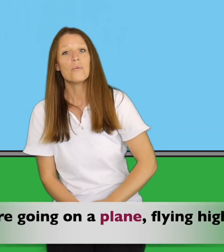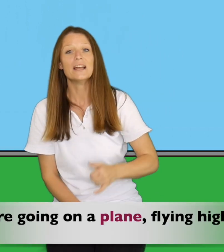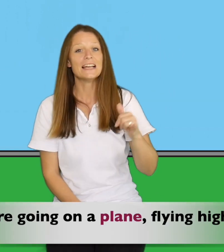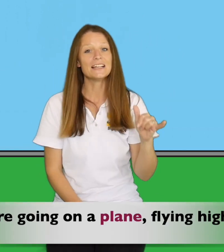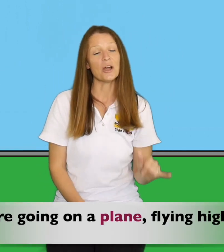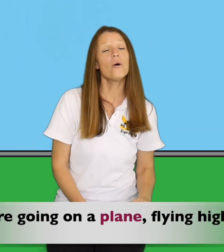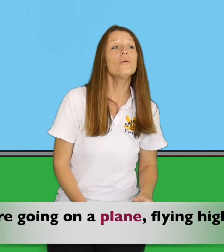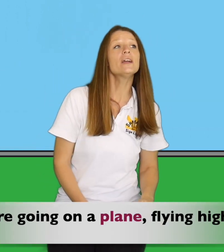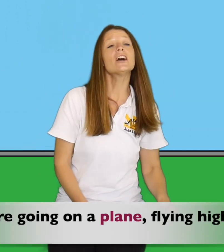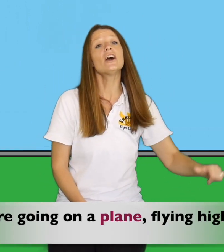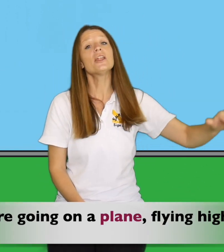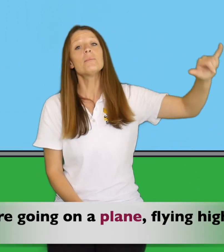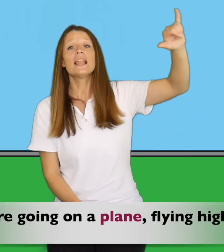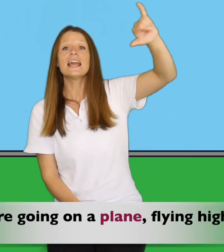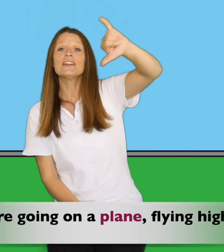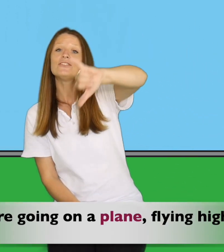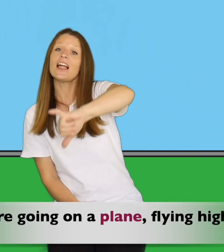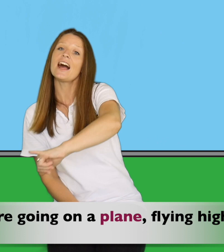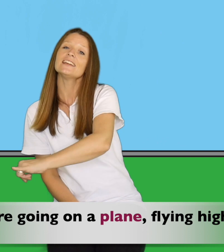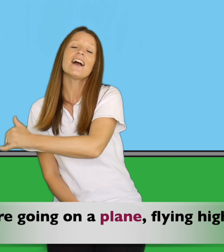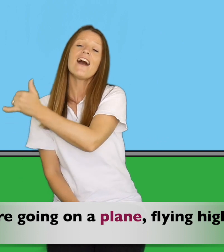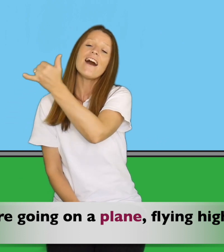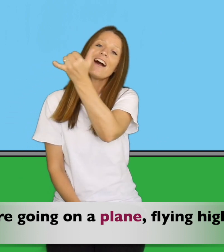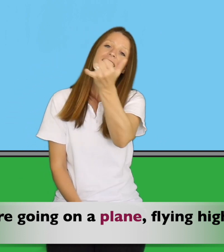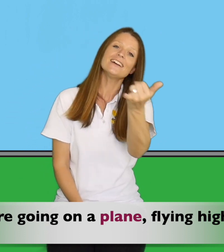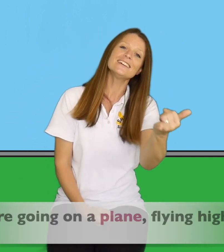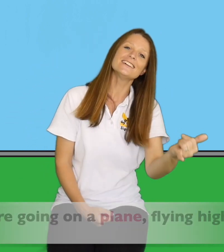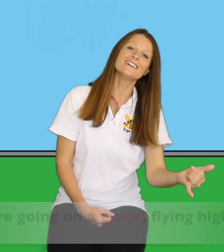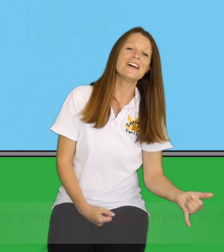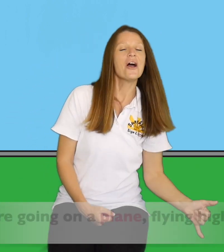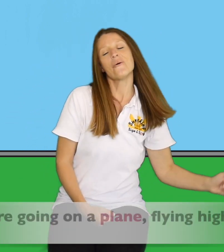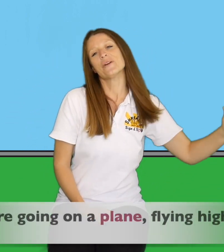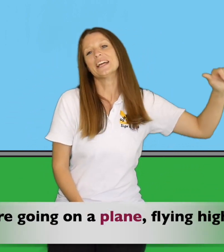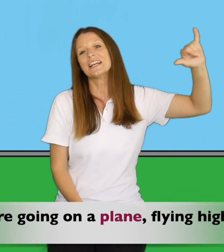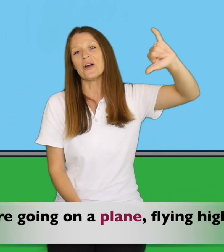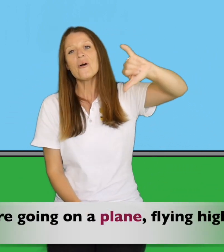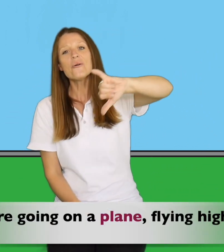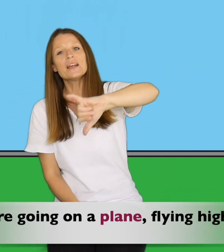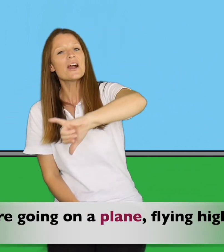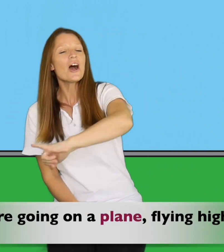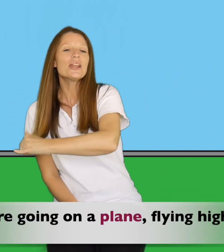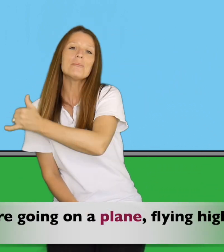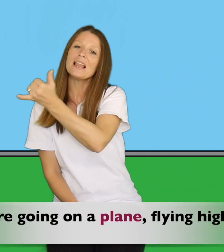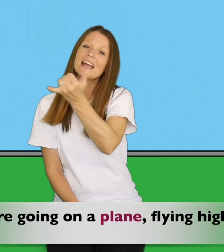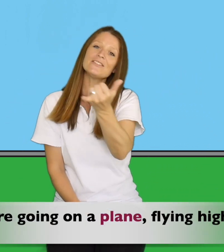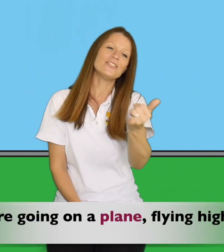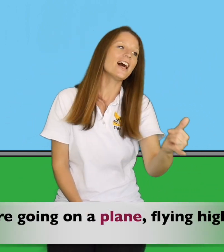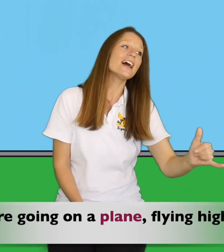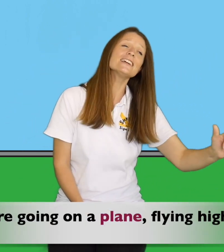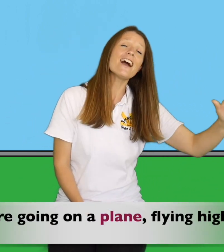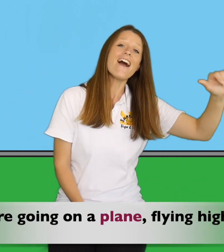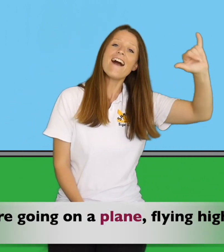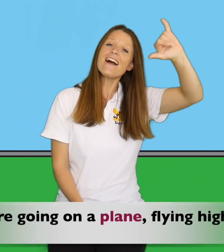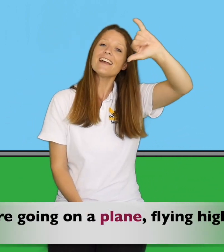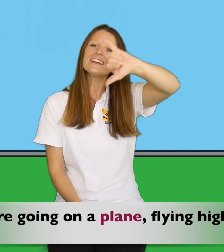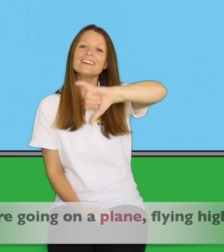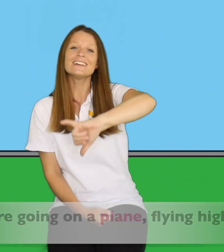We're going on a plane, flying high, flying high. We're going on a plane, flying high, flying